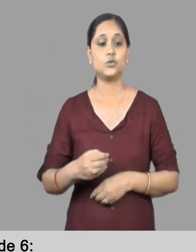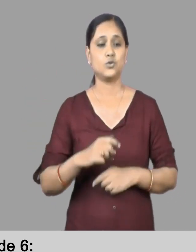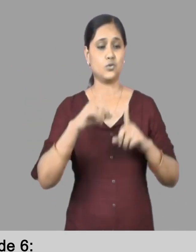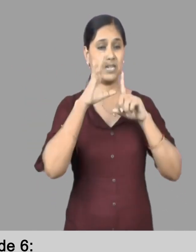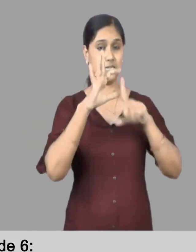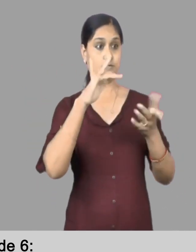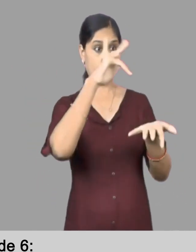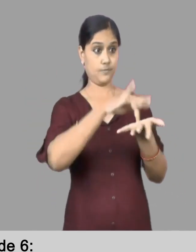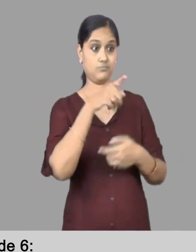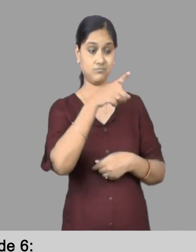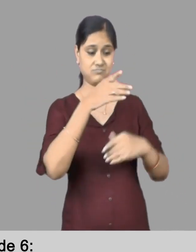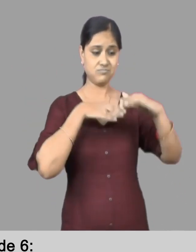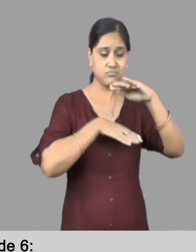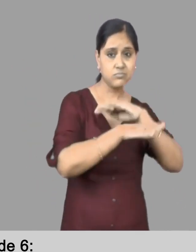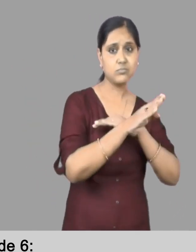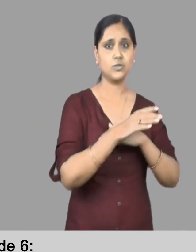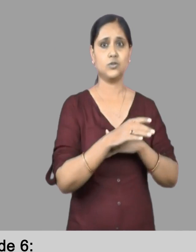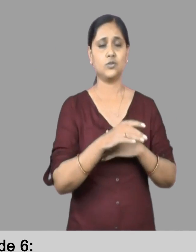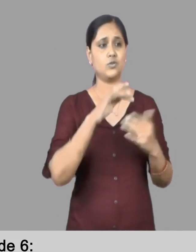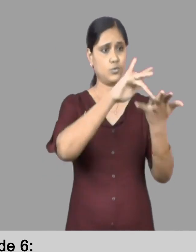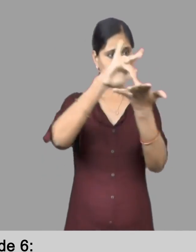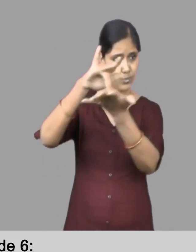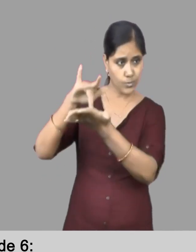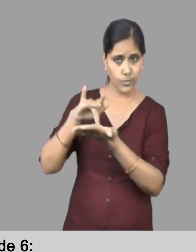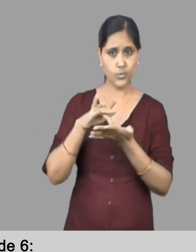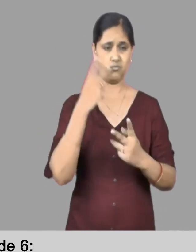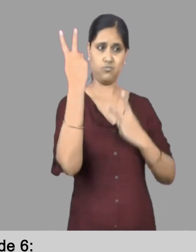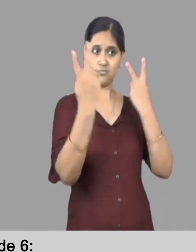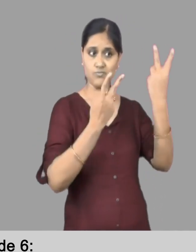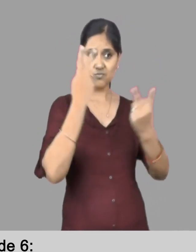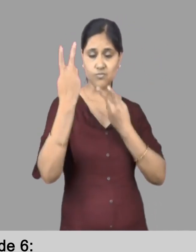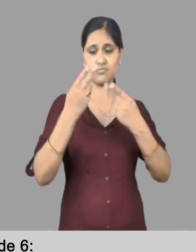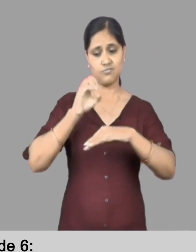Guests should be advised not to visit containment zones.